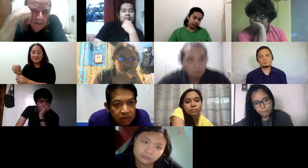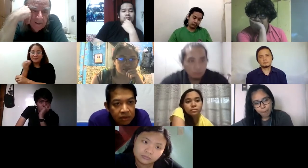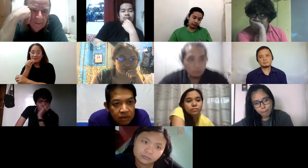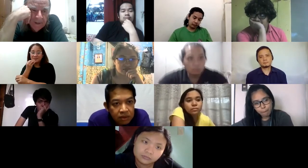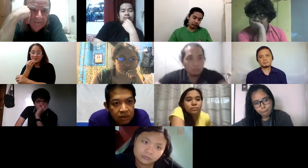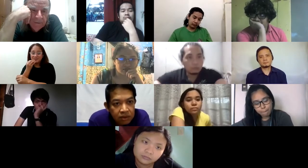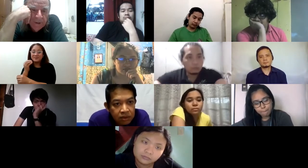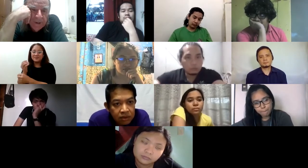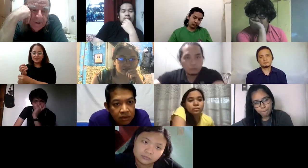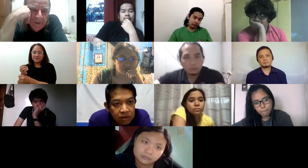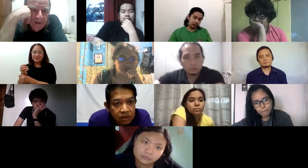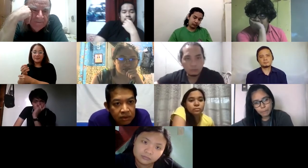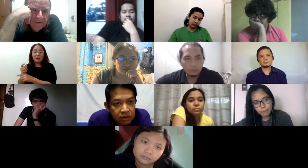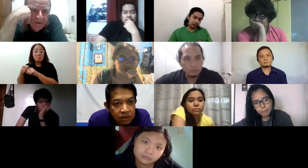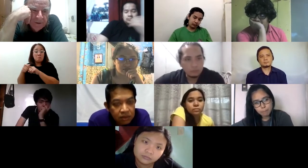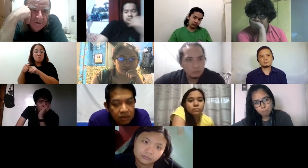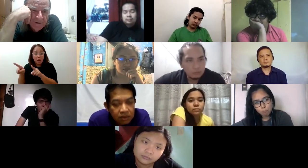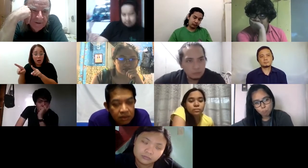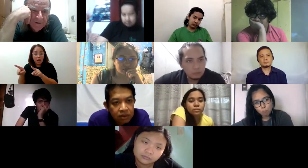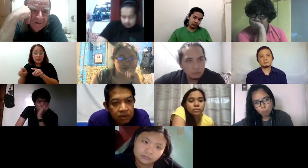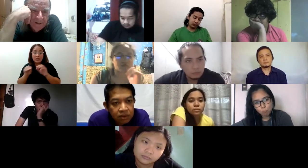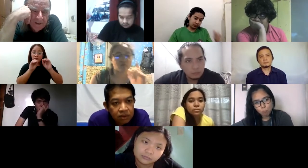But if you teach him how to fish,